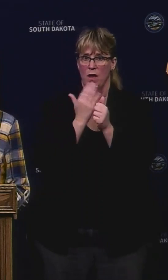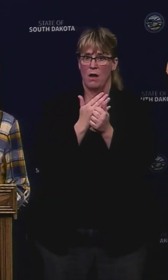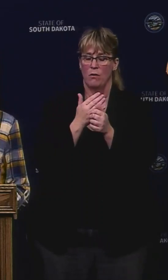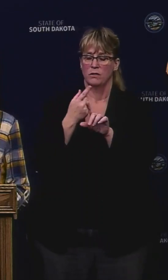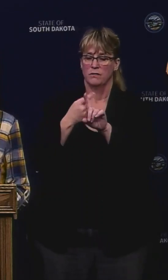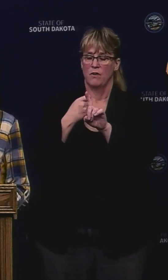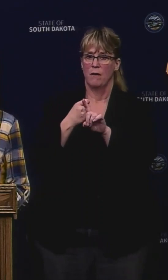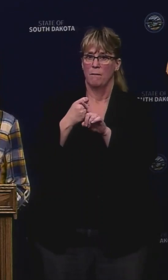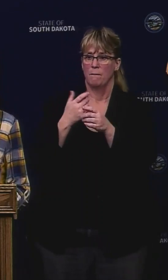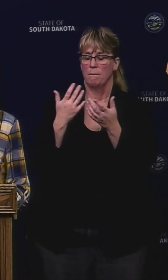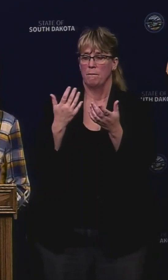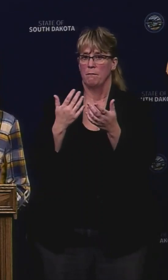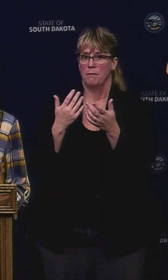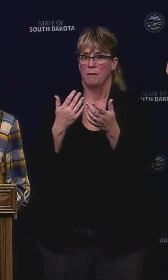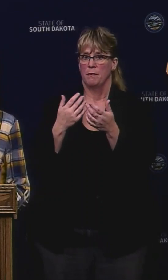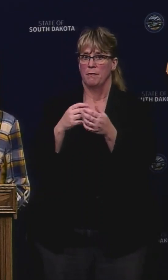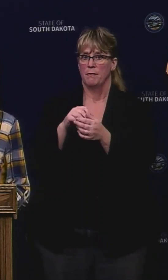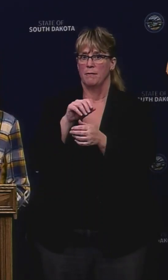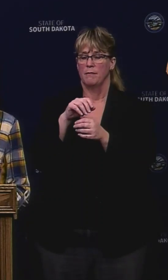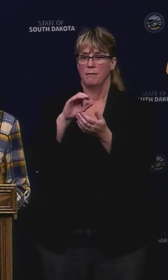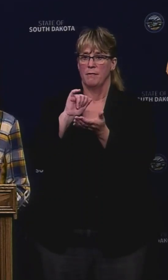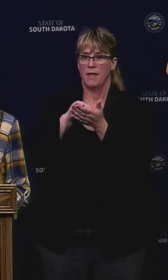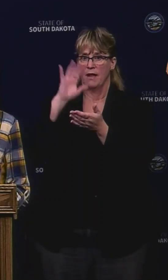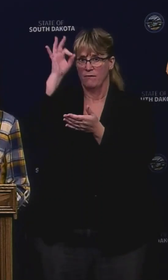allocation from the stimulus bill.